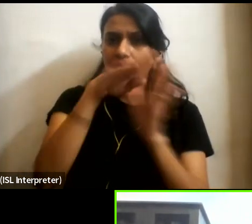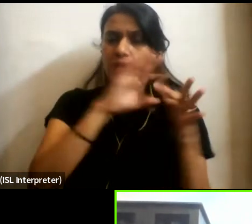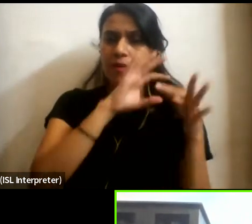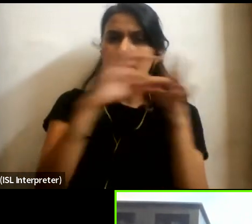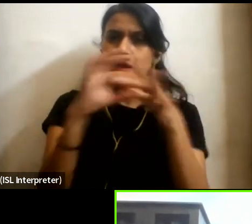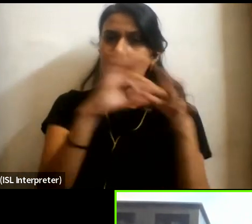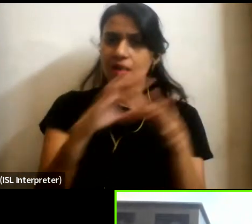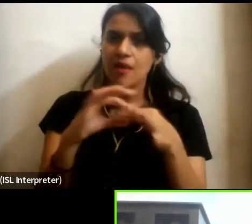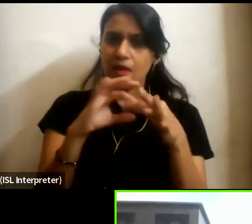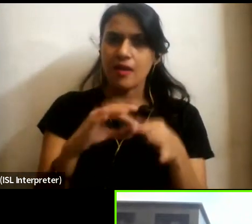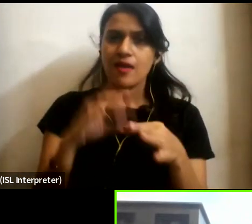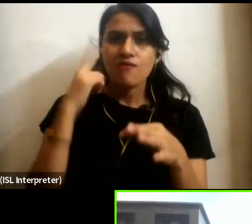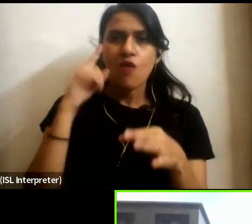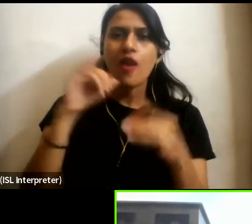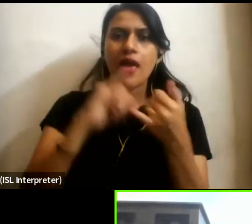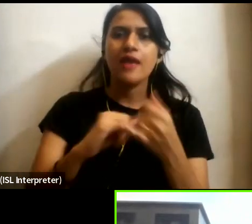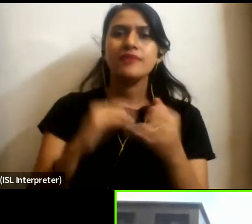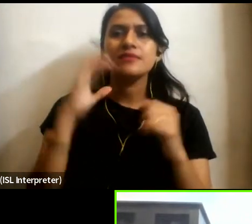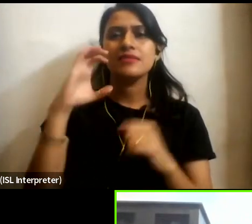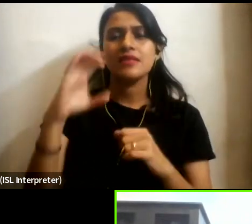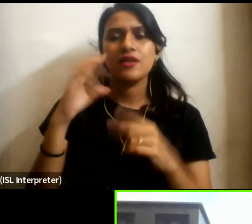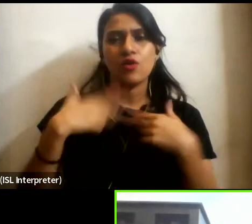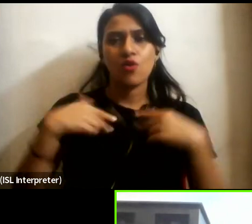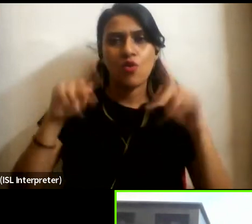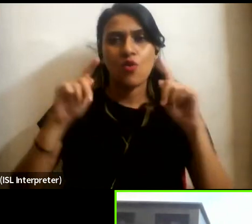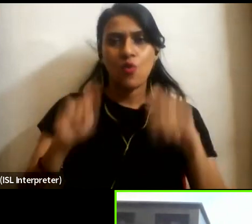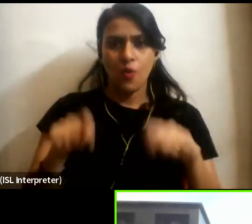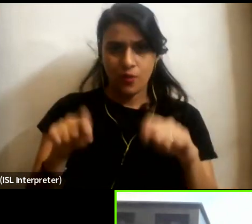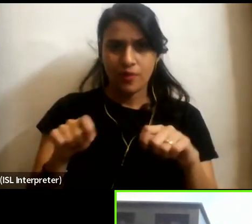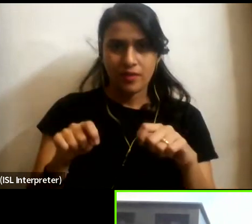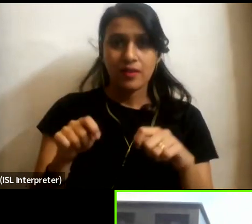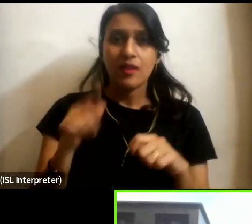SC, rather than long-winded judgments where the issues are